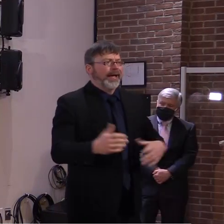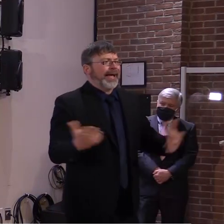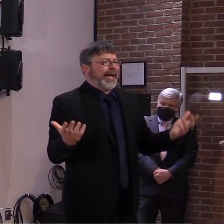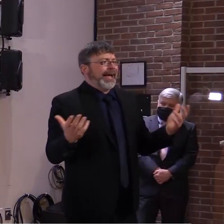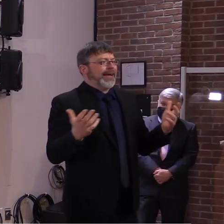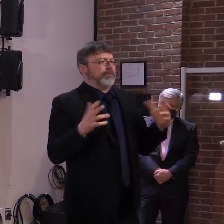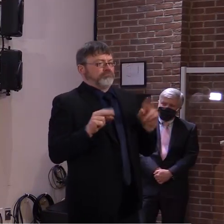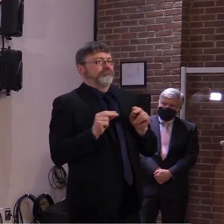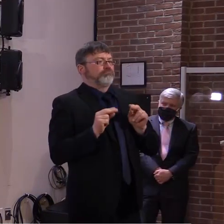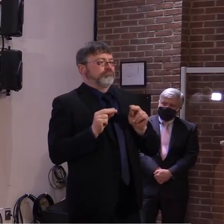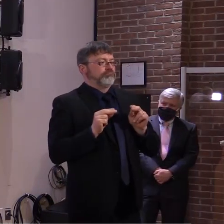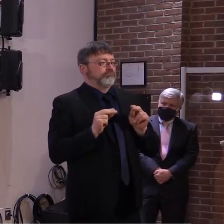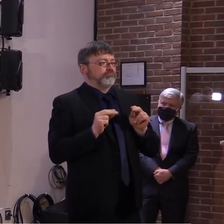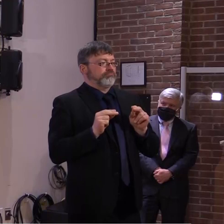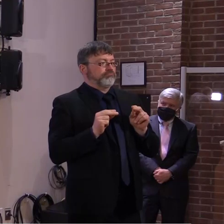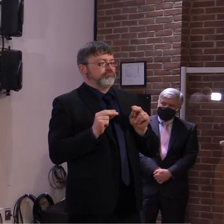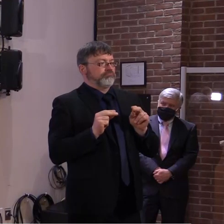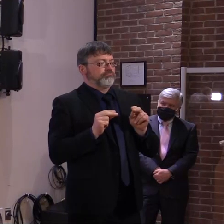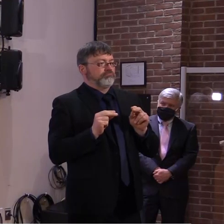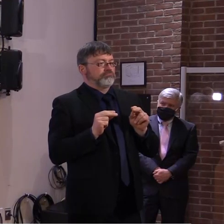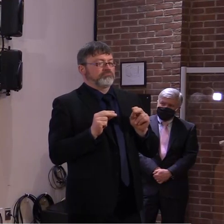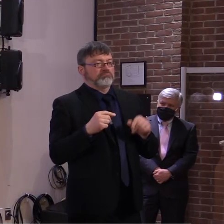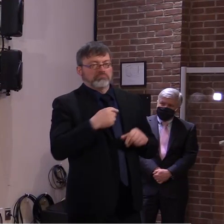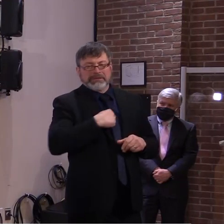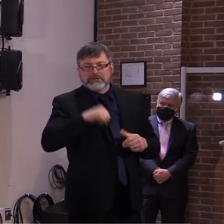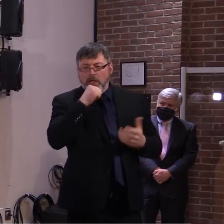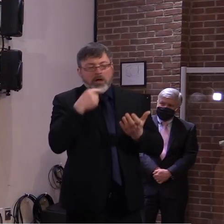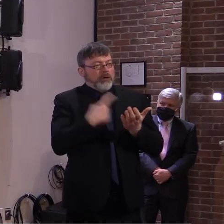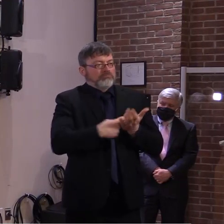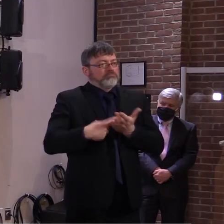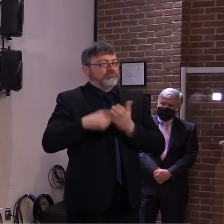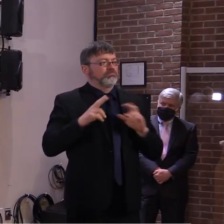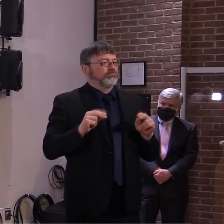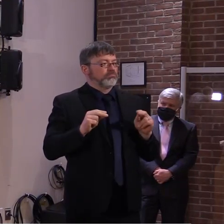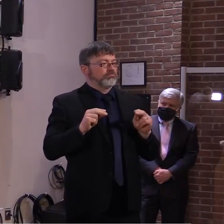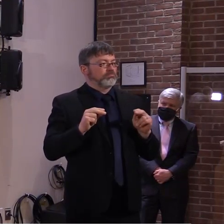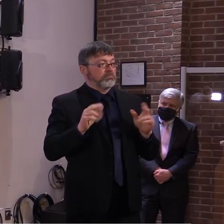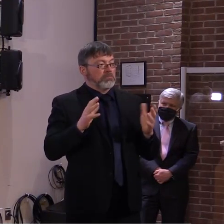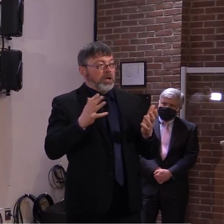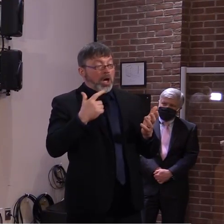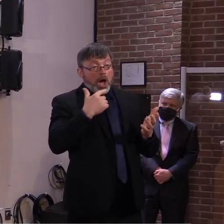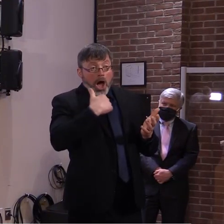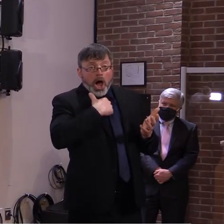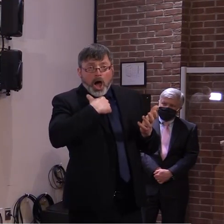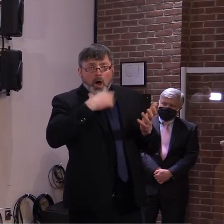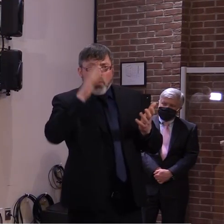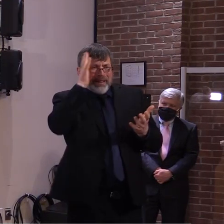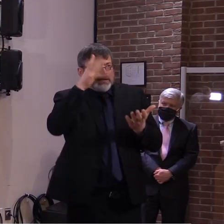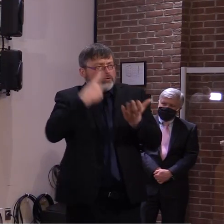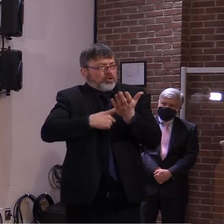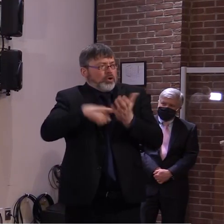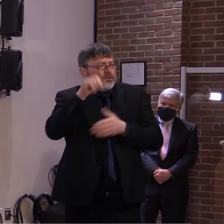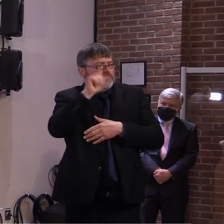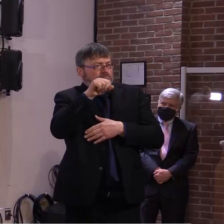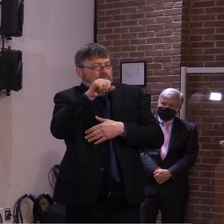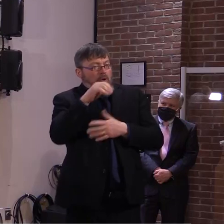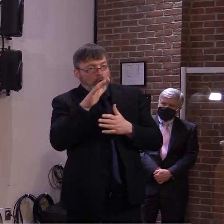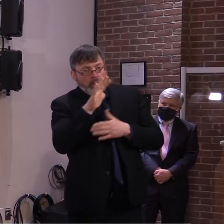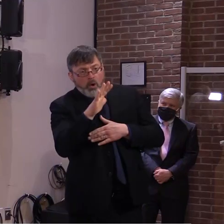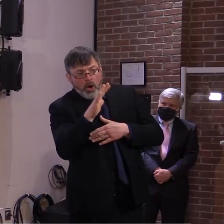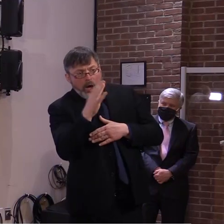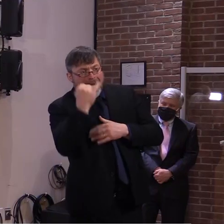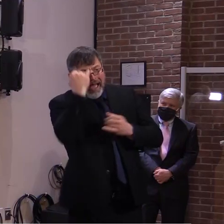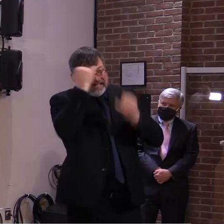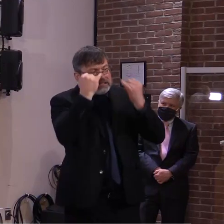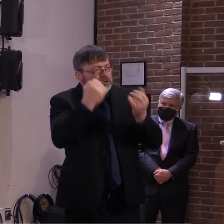It's not something that we have discussed. I think we could take that under advisement, but at the same time, I wouldn't want to call it an